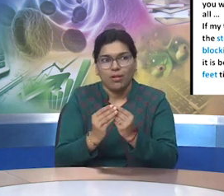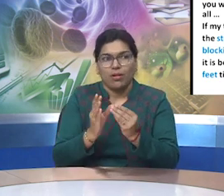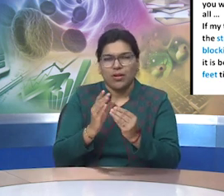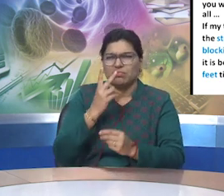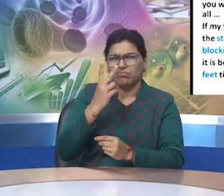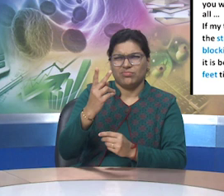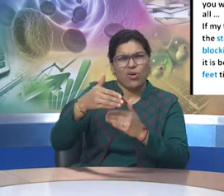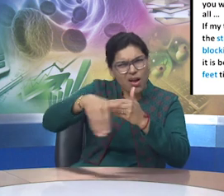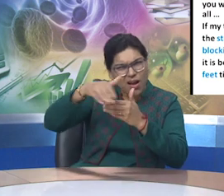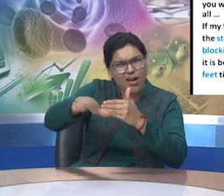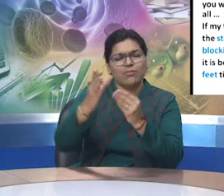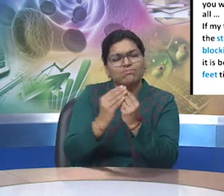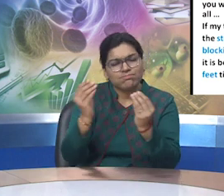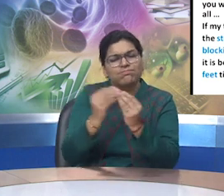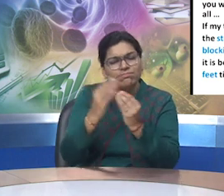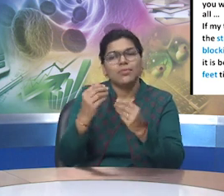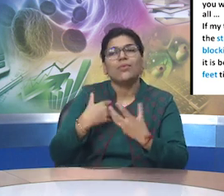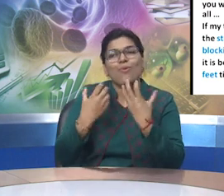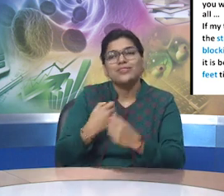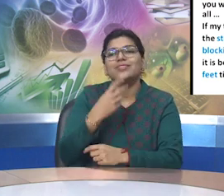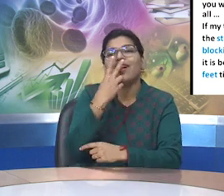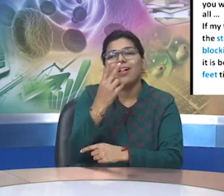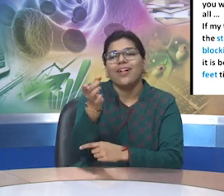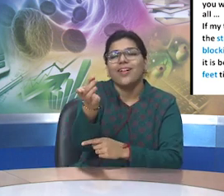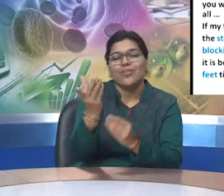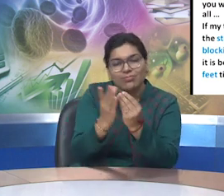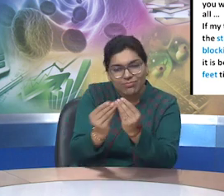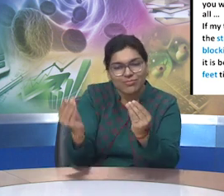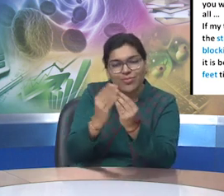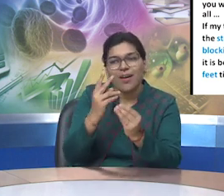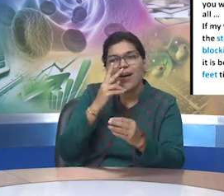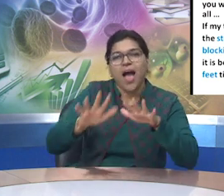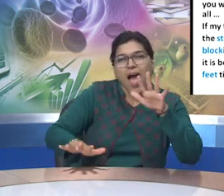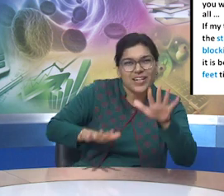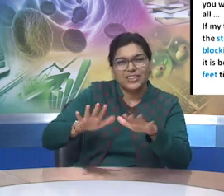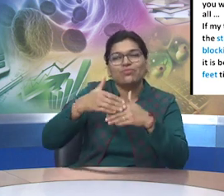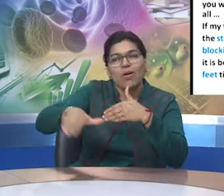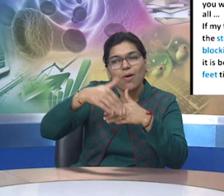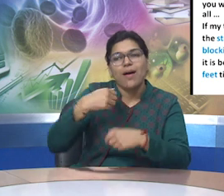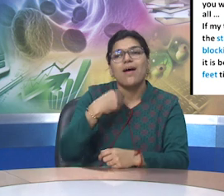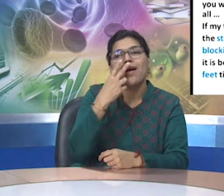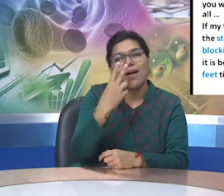Count the cash, if that's what you want.